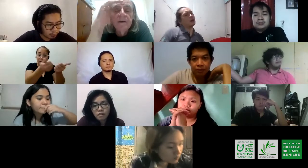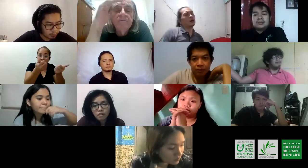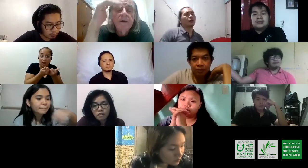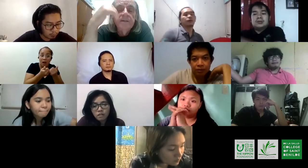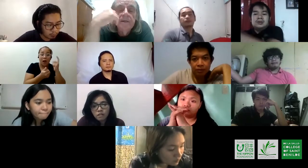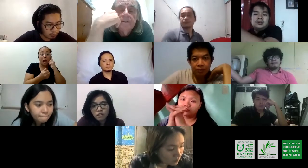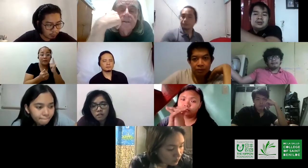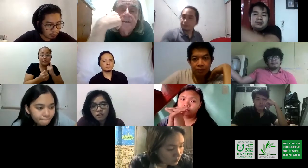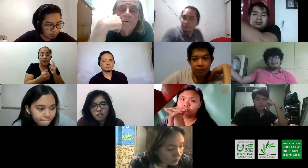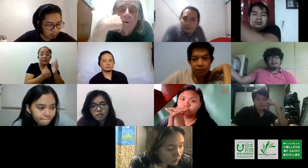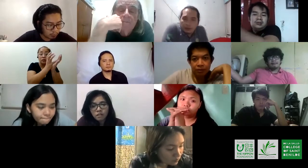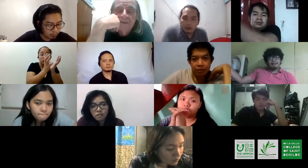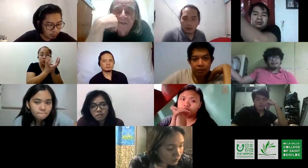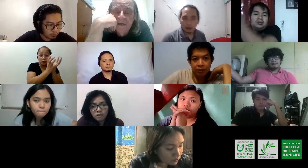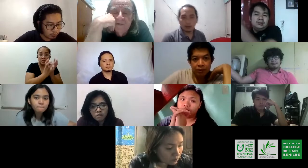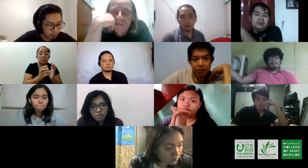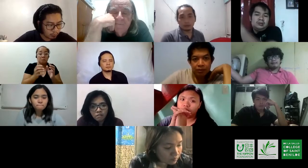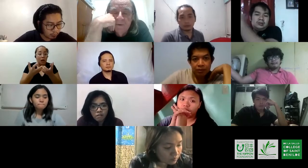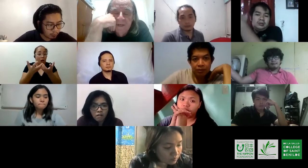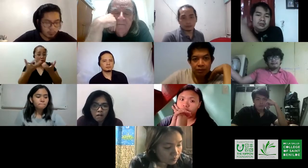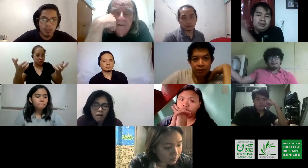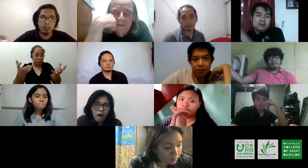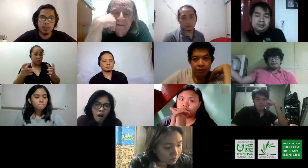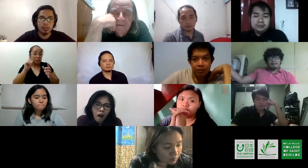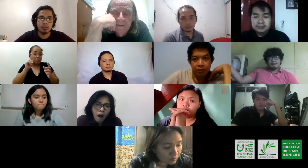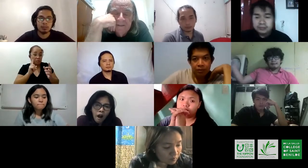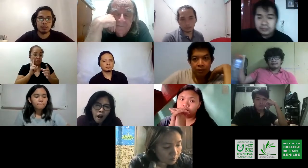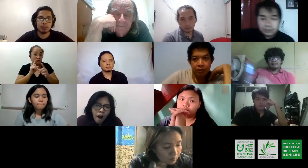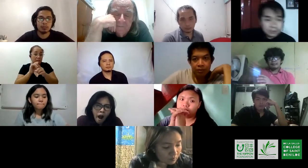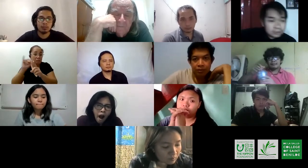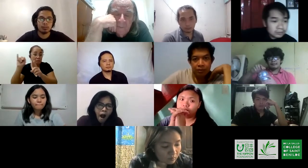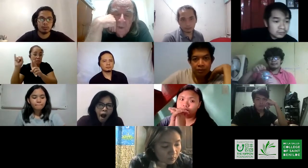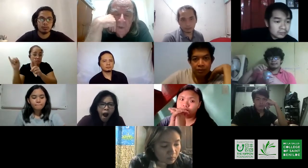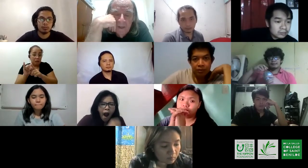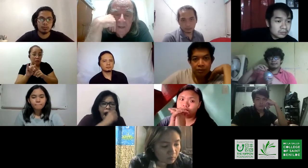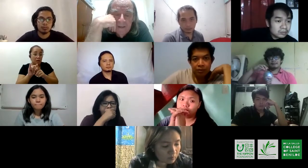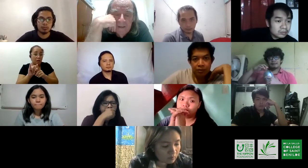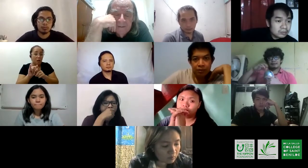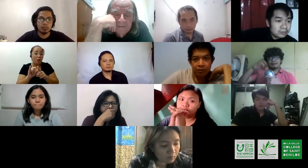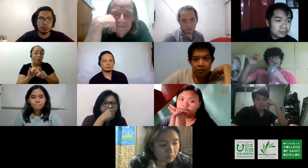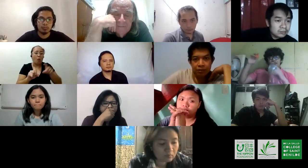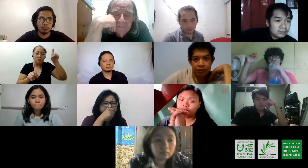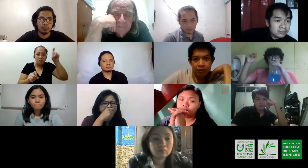separate deaf identity or must have a separate deaf identity.